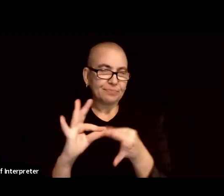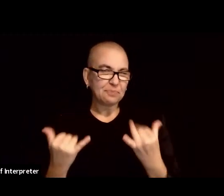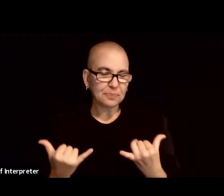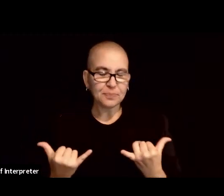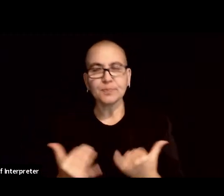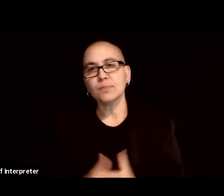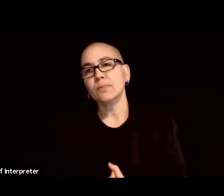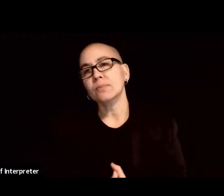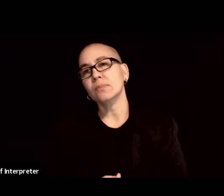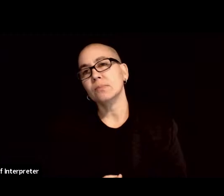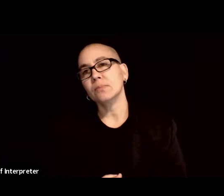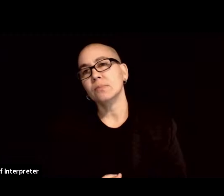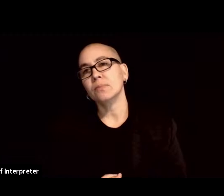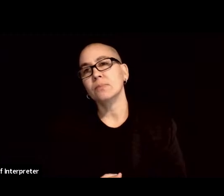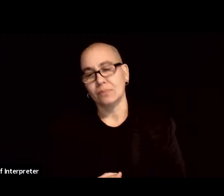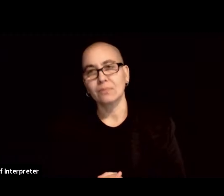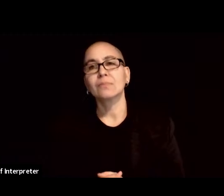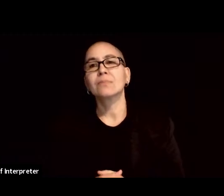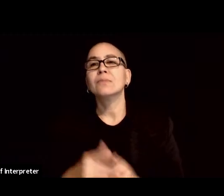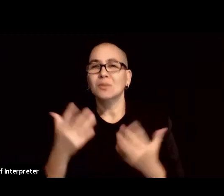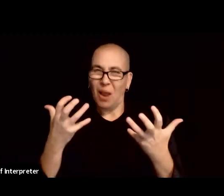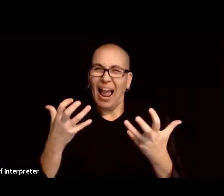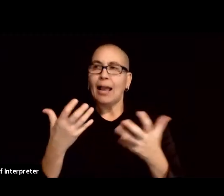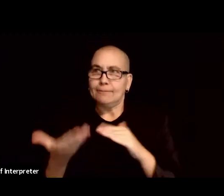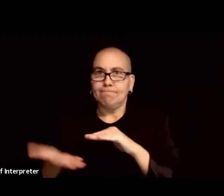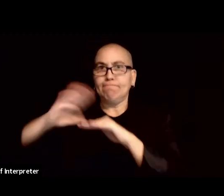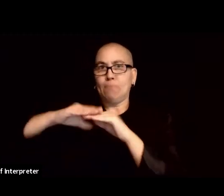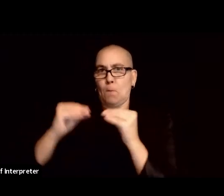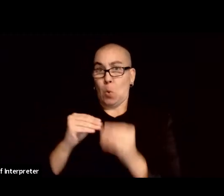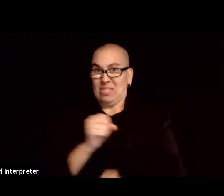and contact tracing. So we are